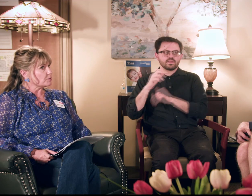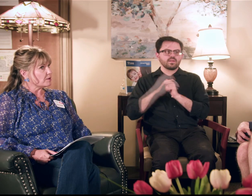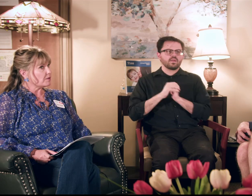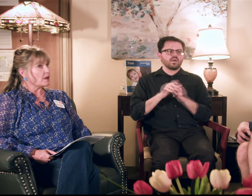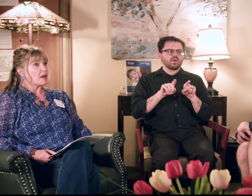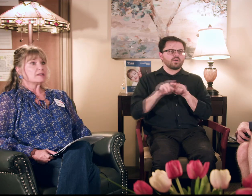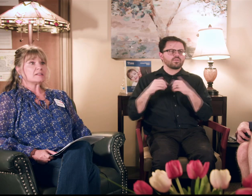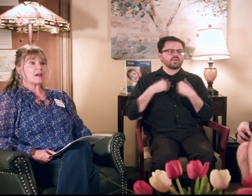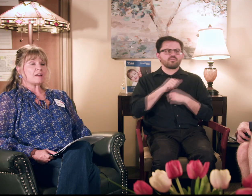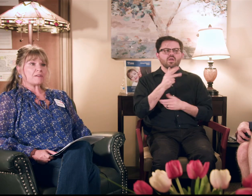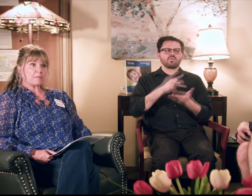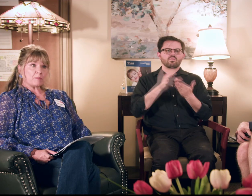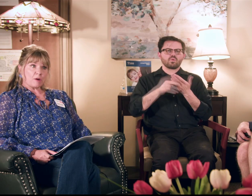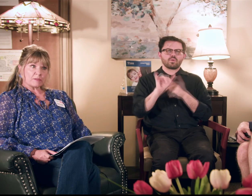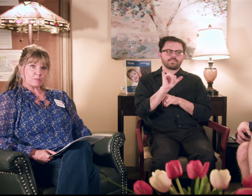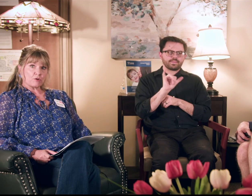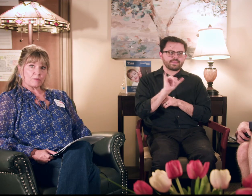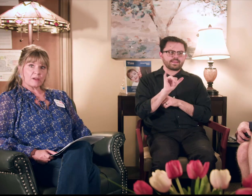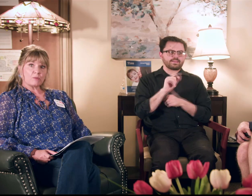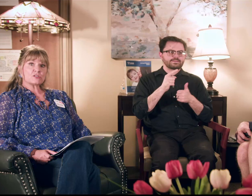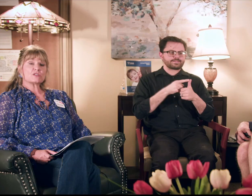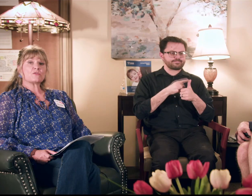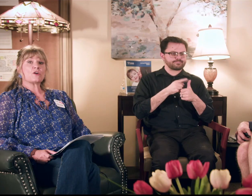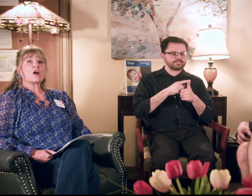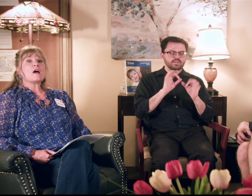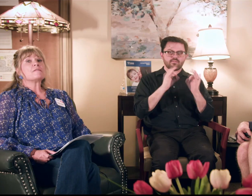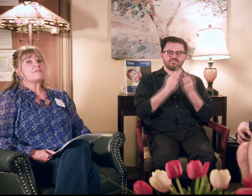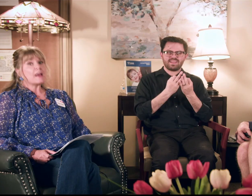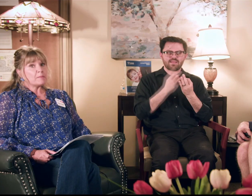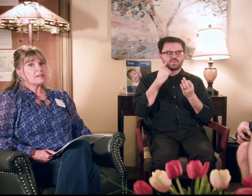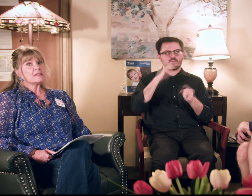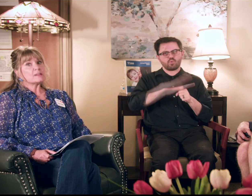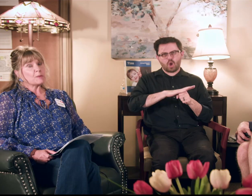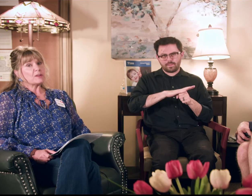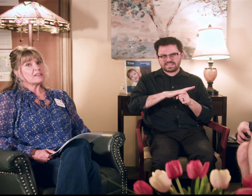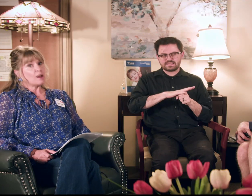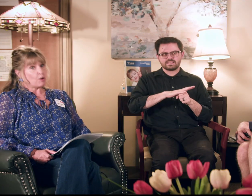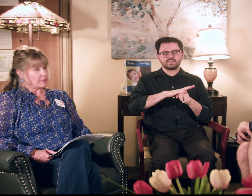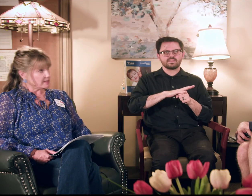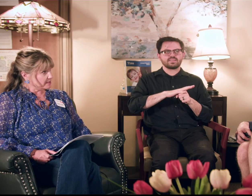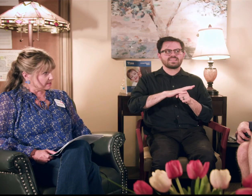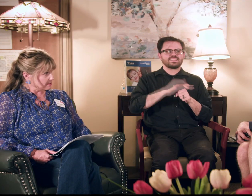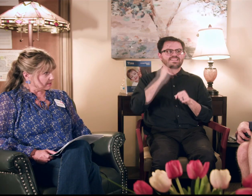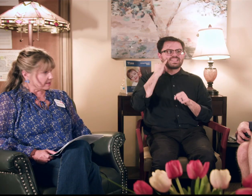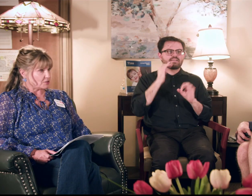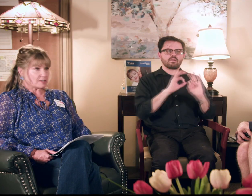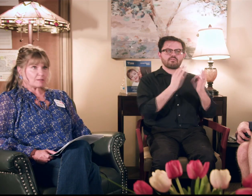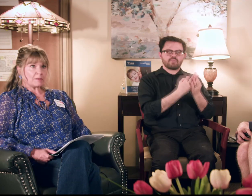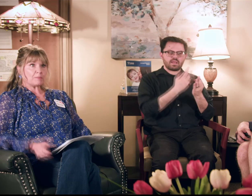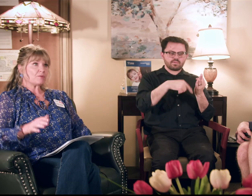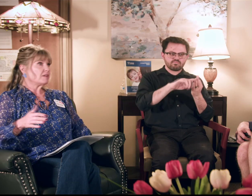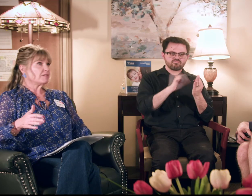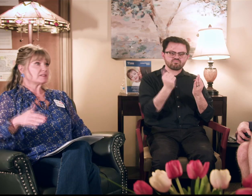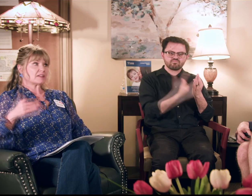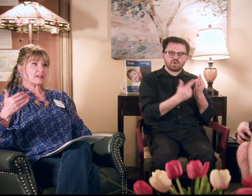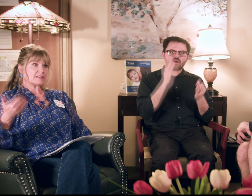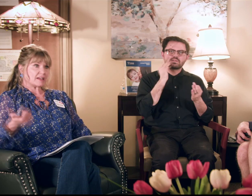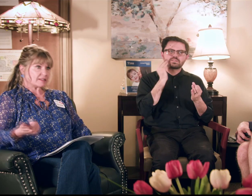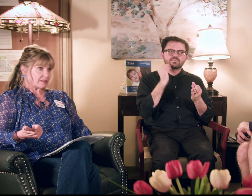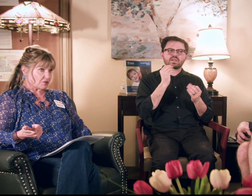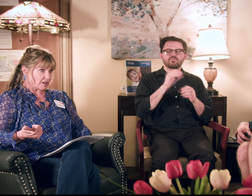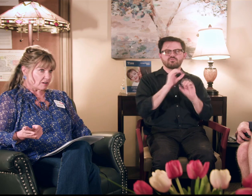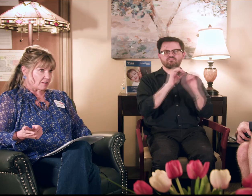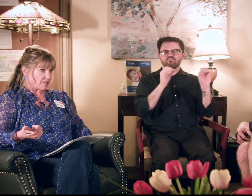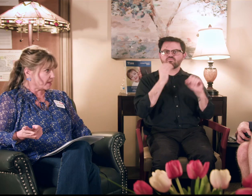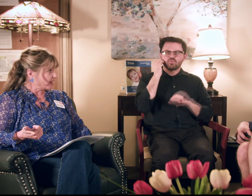have other programs. We have a Family Promise program here, which is for families experiencing homelessness. And just to be brief, it's got